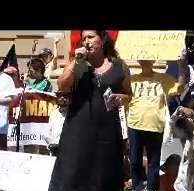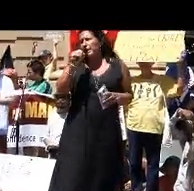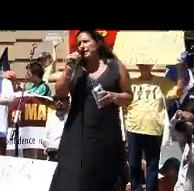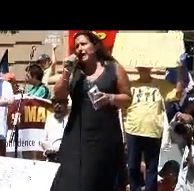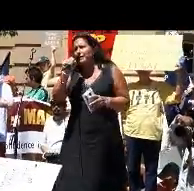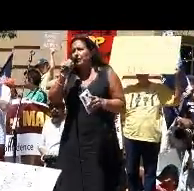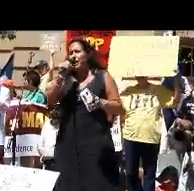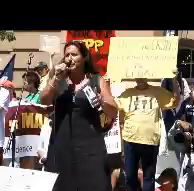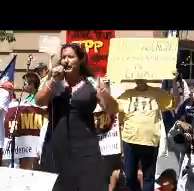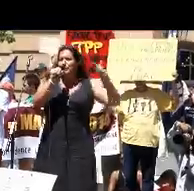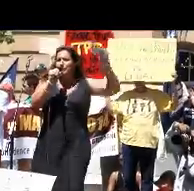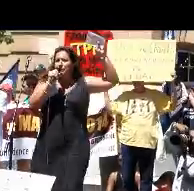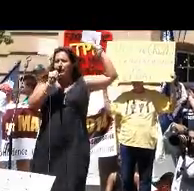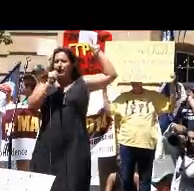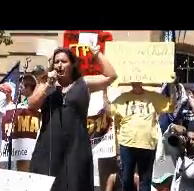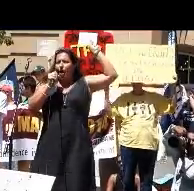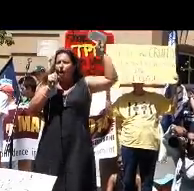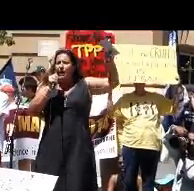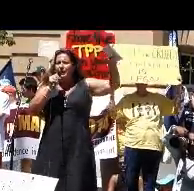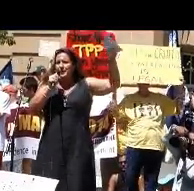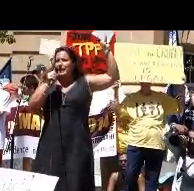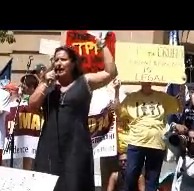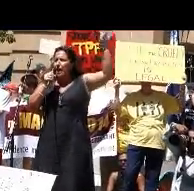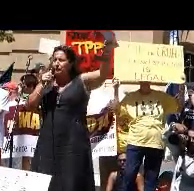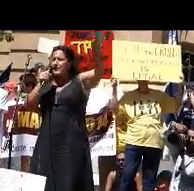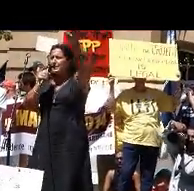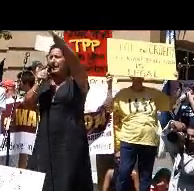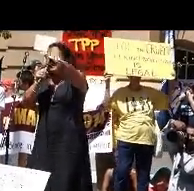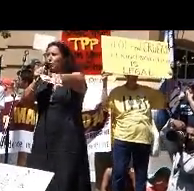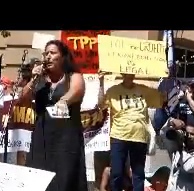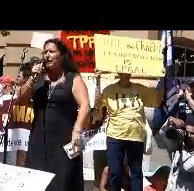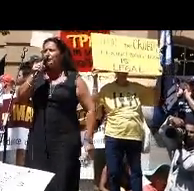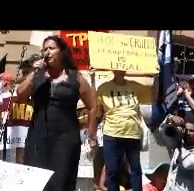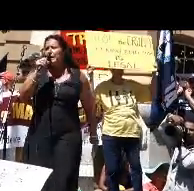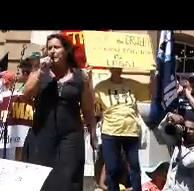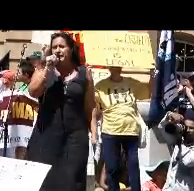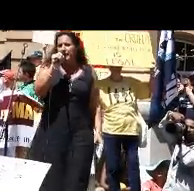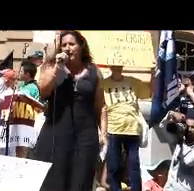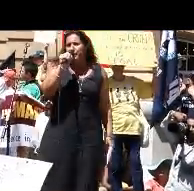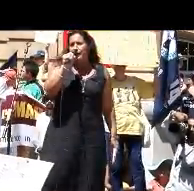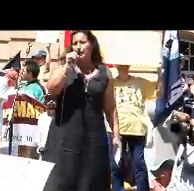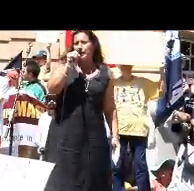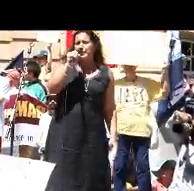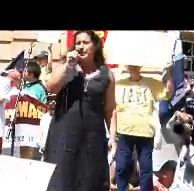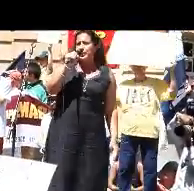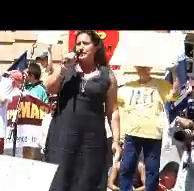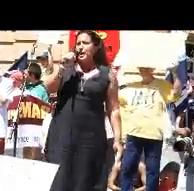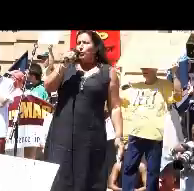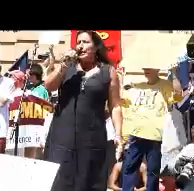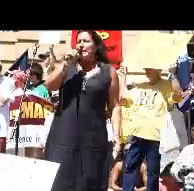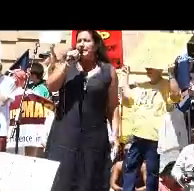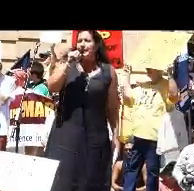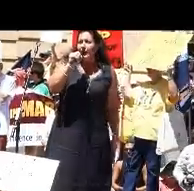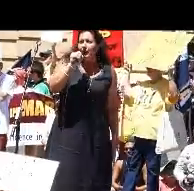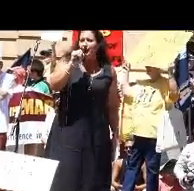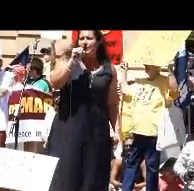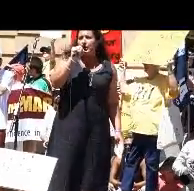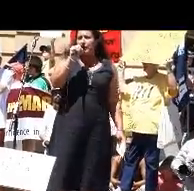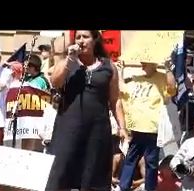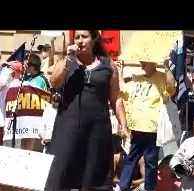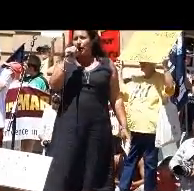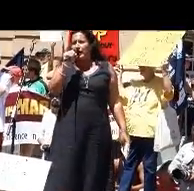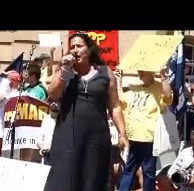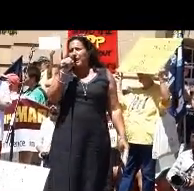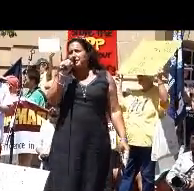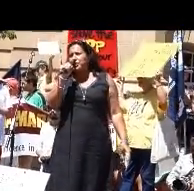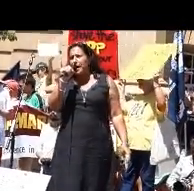If we want to save the Great Barrier Reef, all of us, every single one of you needs to tell those politicians. We need to tell them until